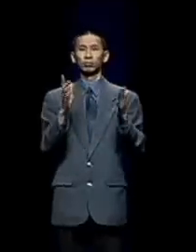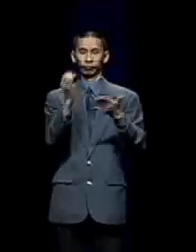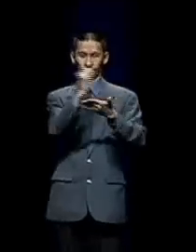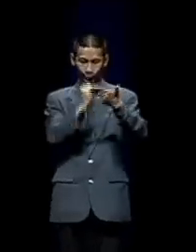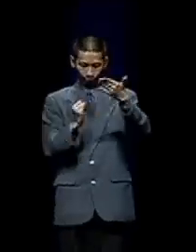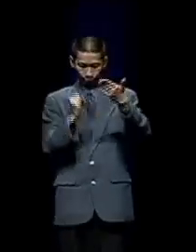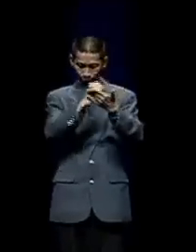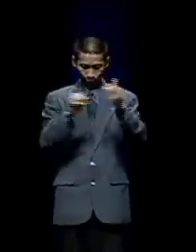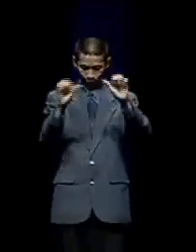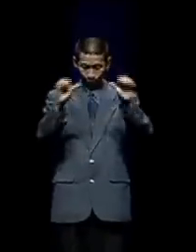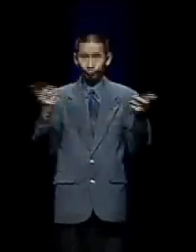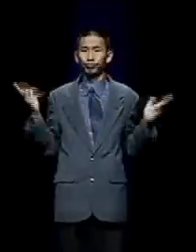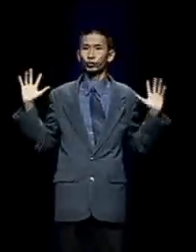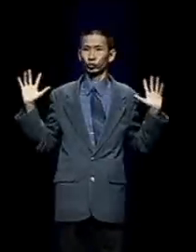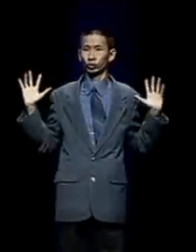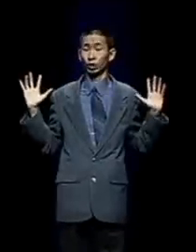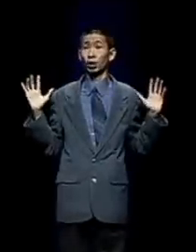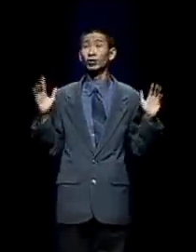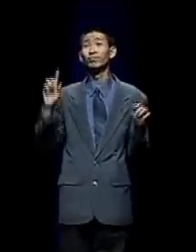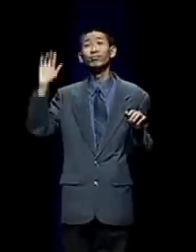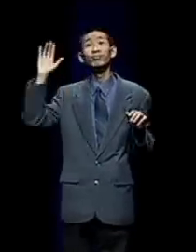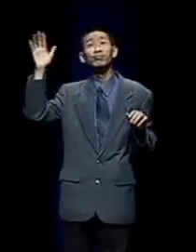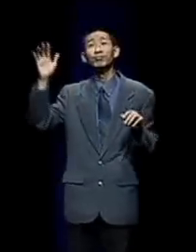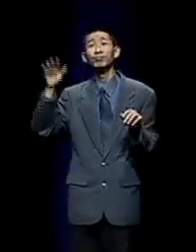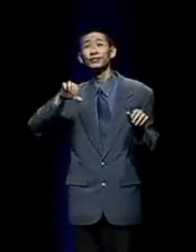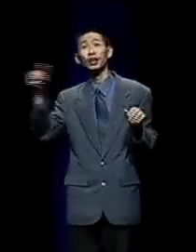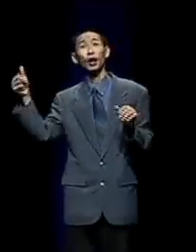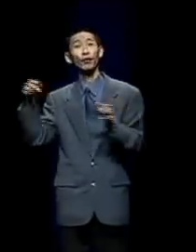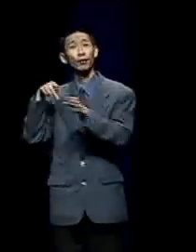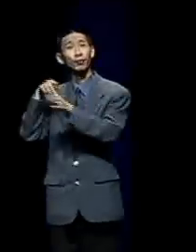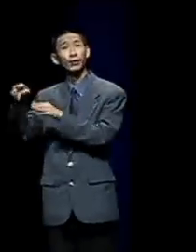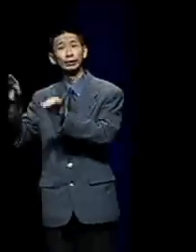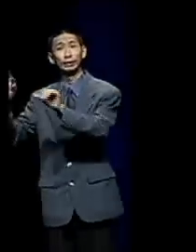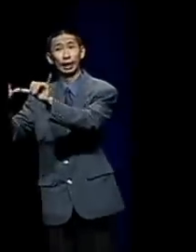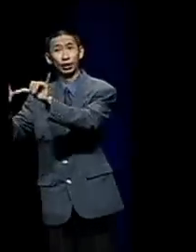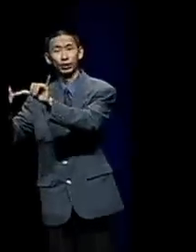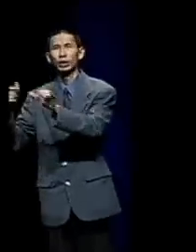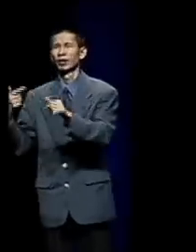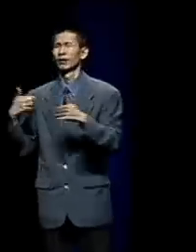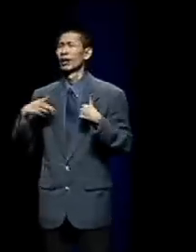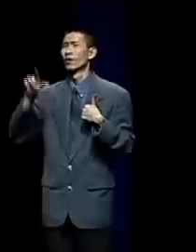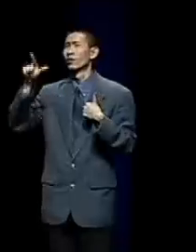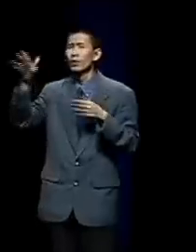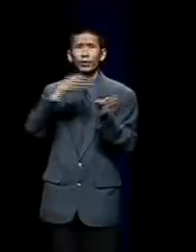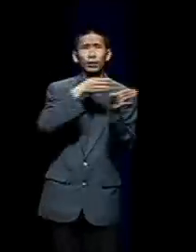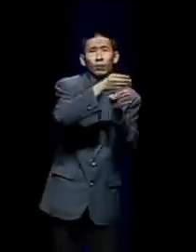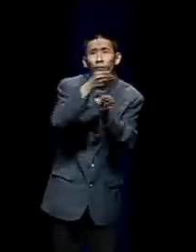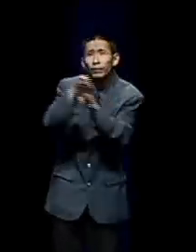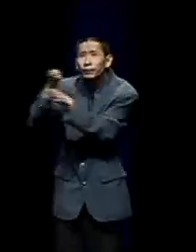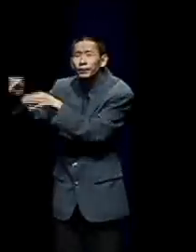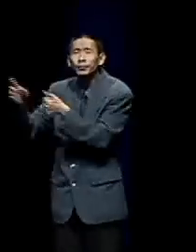professions, in engineering, there are 23 specialties. Okay? There's nuclear engineering. There is